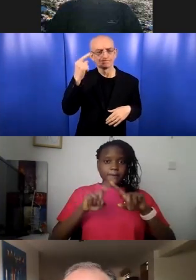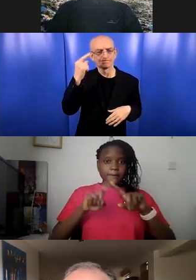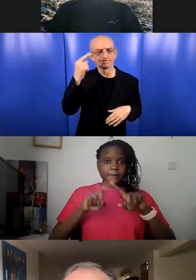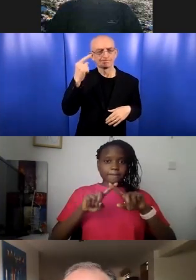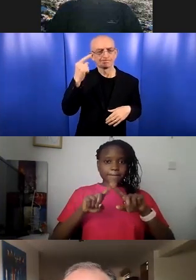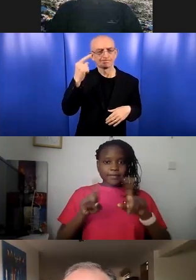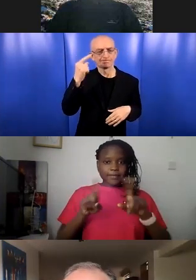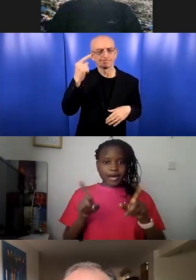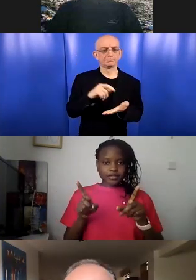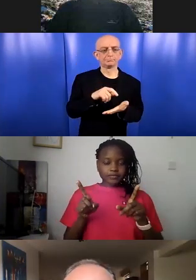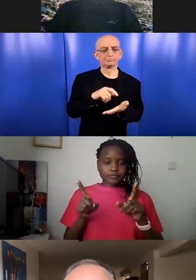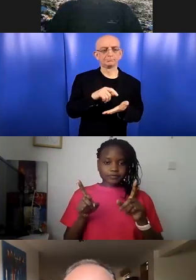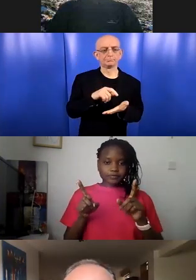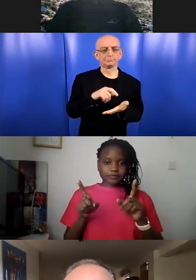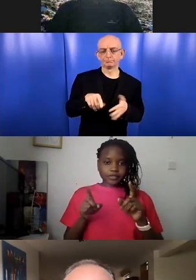in